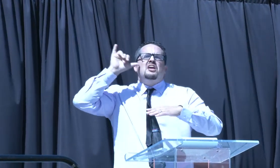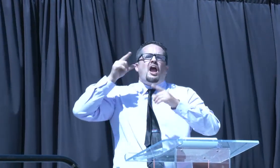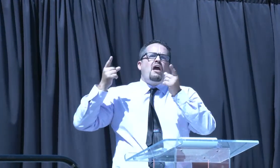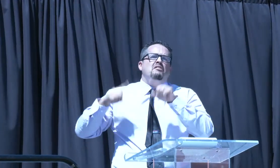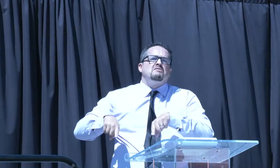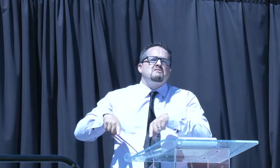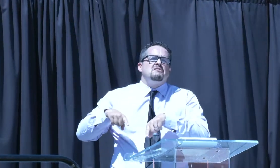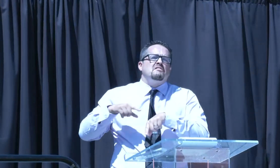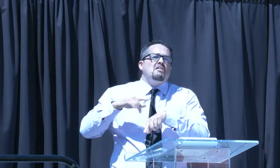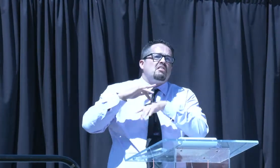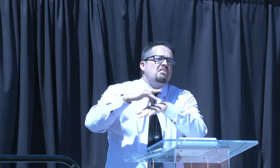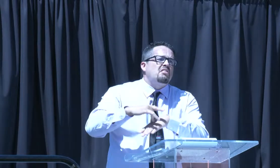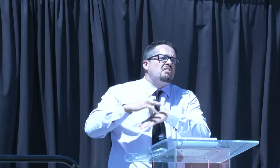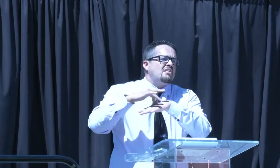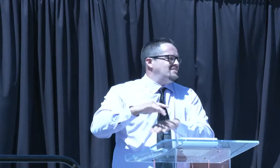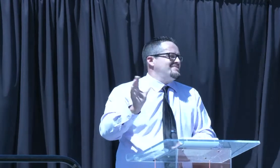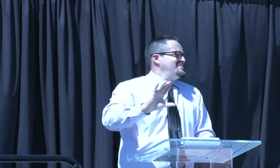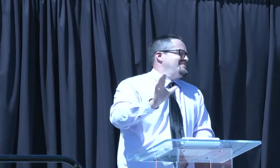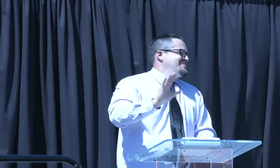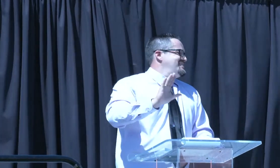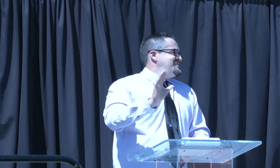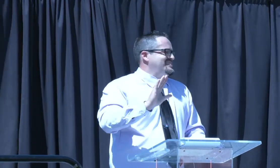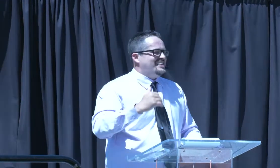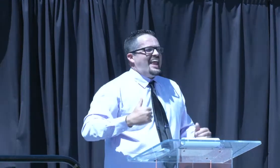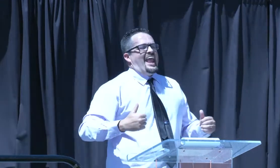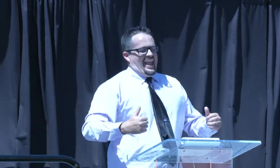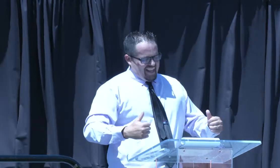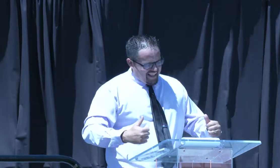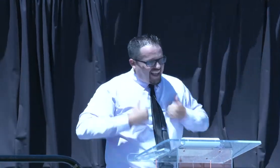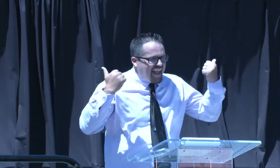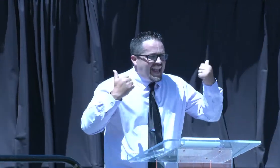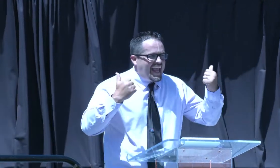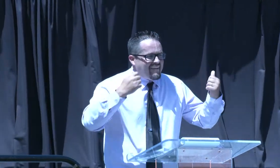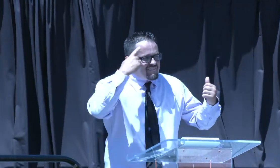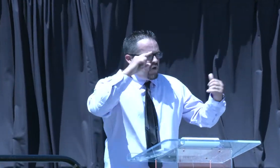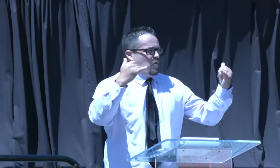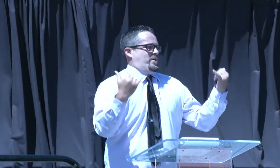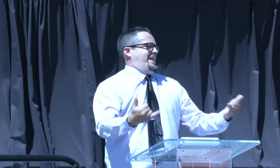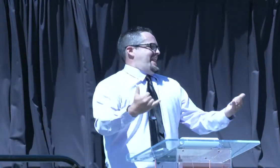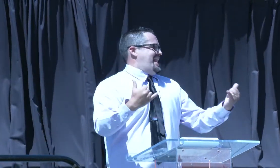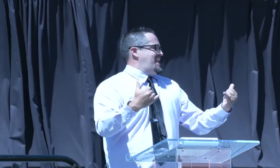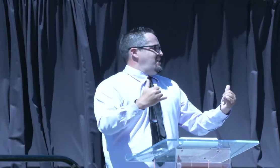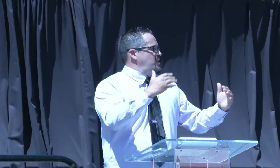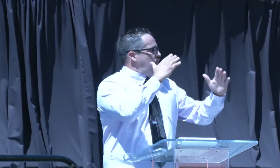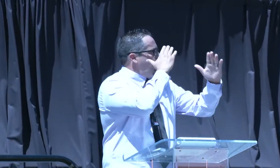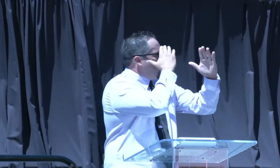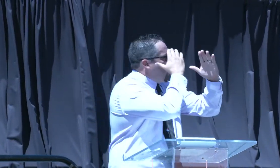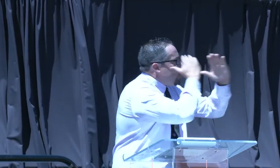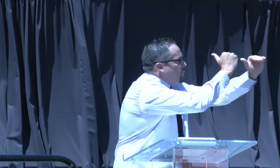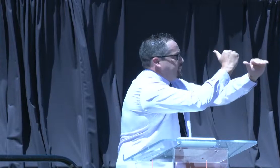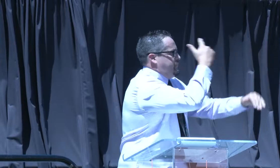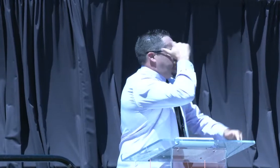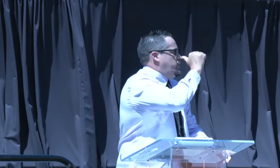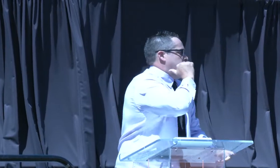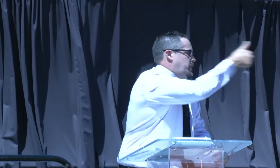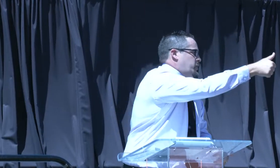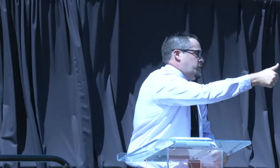Don't spend time tomorrow stuck on yesterday's news. Live for today and